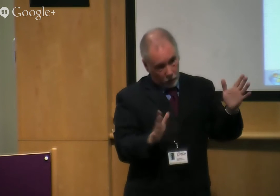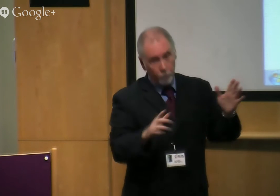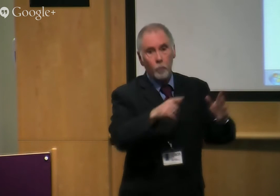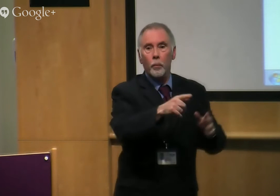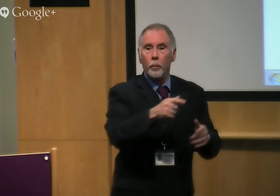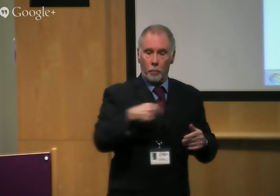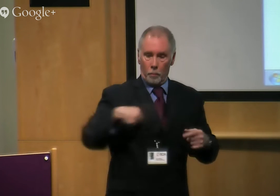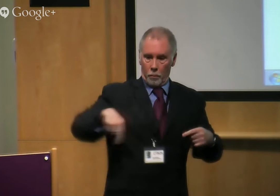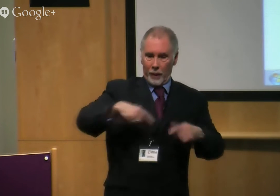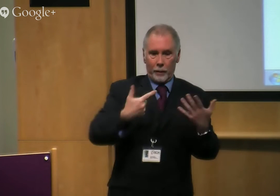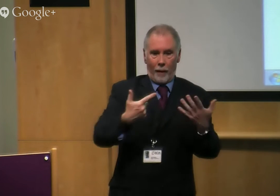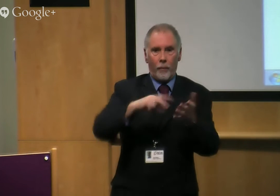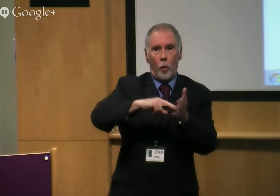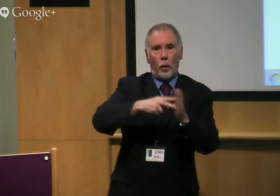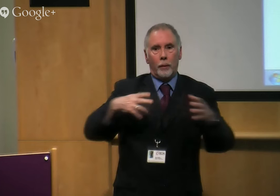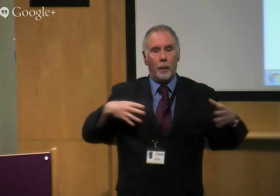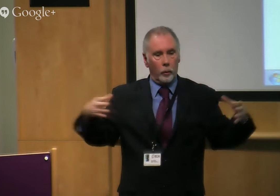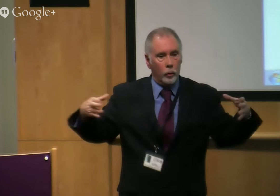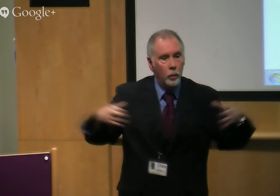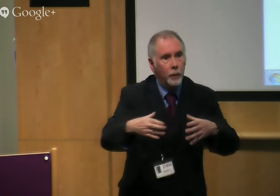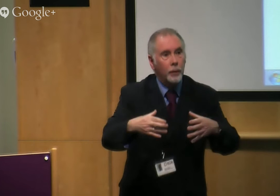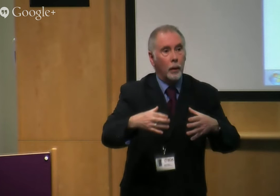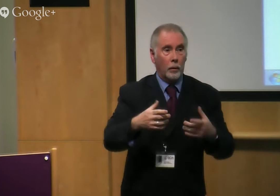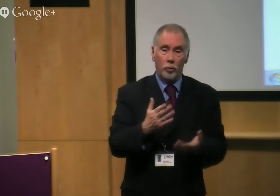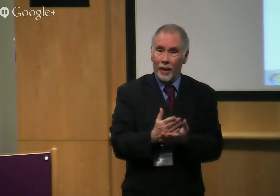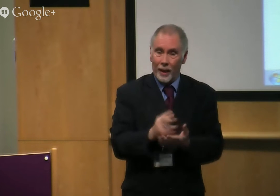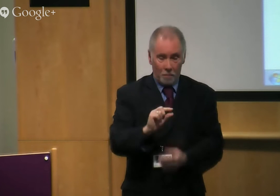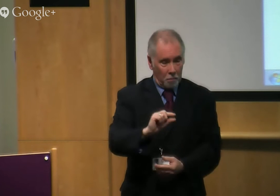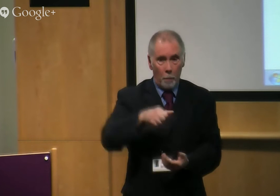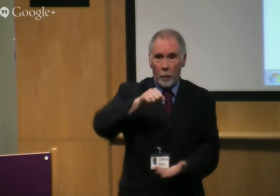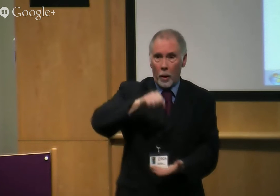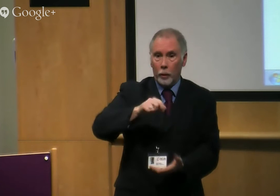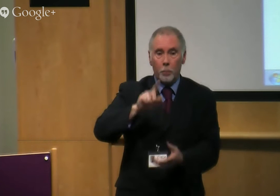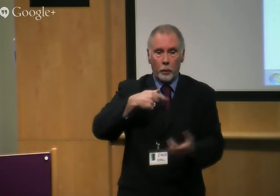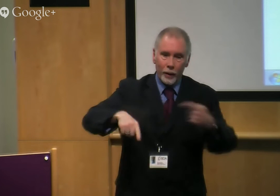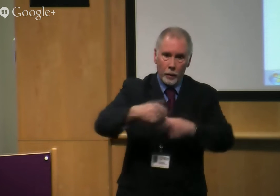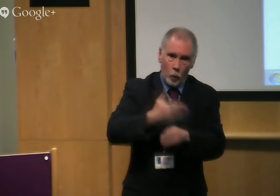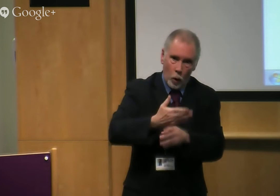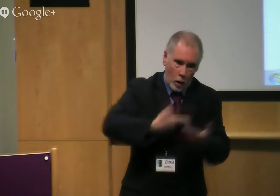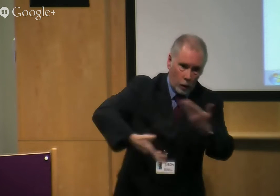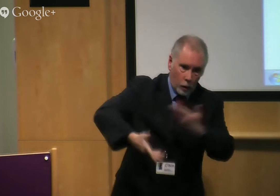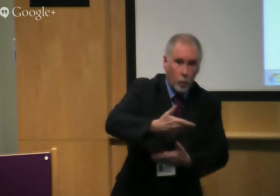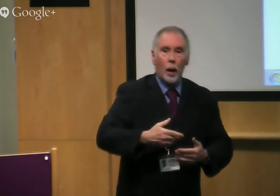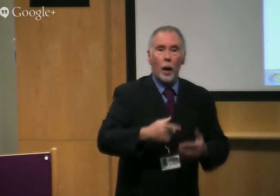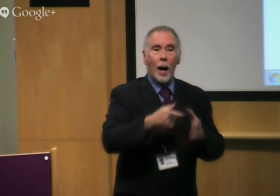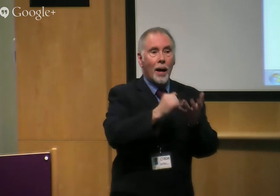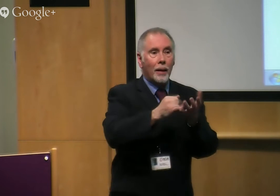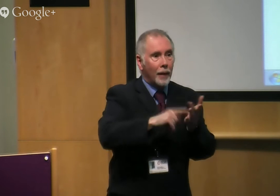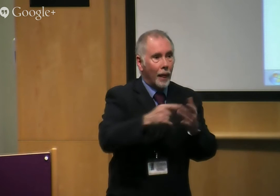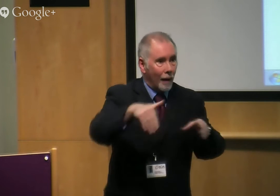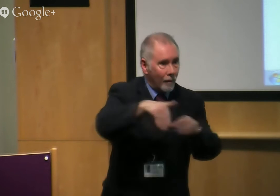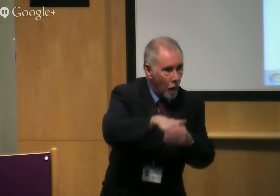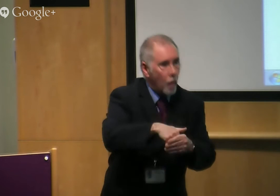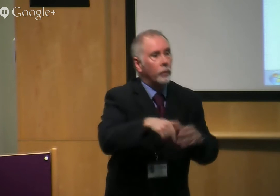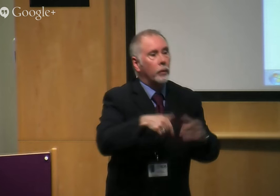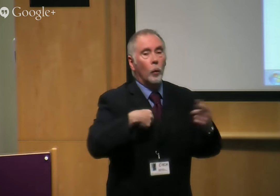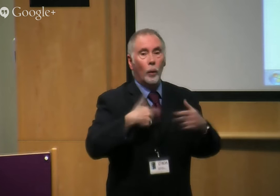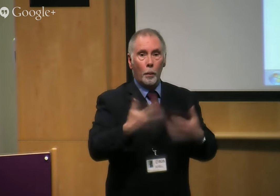involved with the Our Health in Your Hands campaign. And as part of this campaign, we've had 7 different charities come around a table to